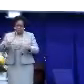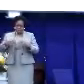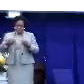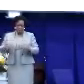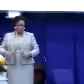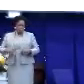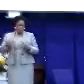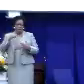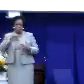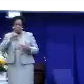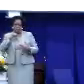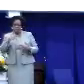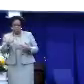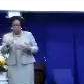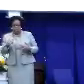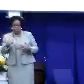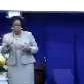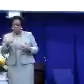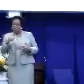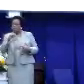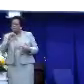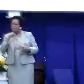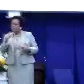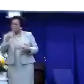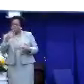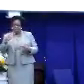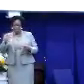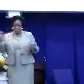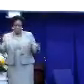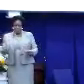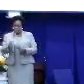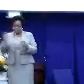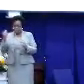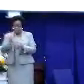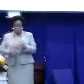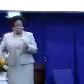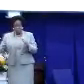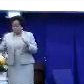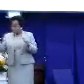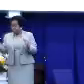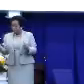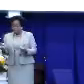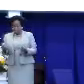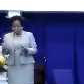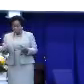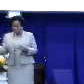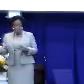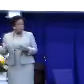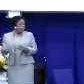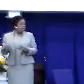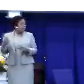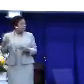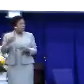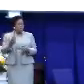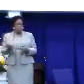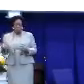society, we don't count it to be sin or be wrong, amen, because everybody is doing it. Let me tell you one thing, amen,